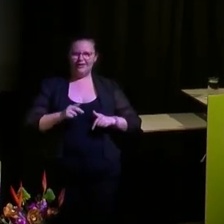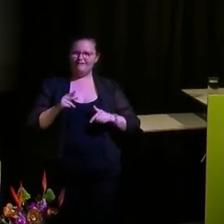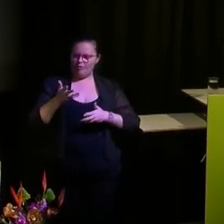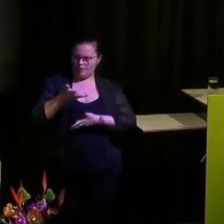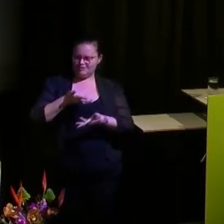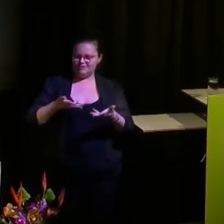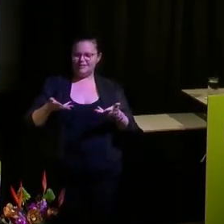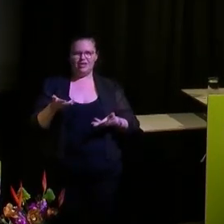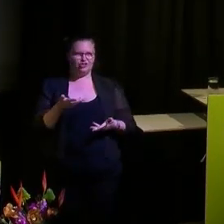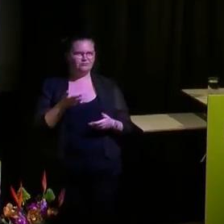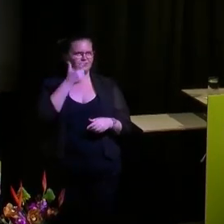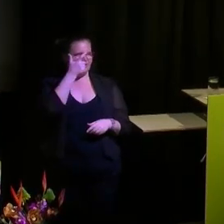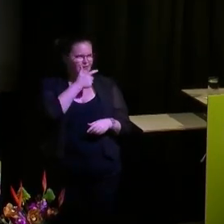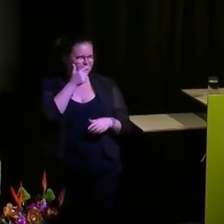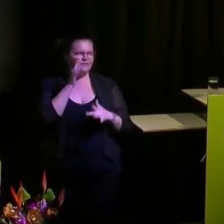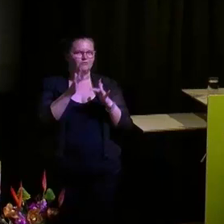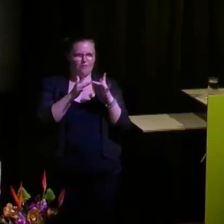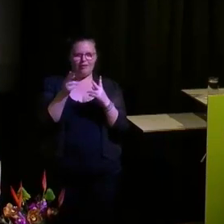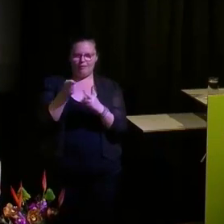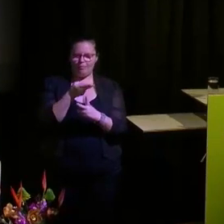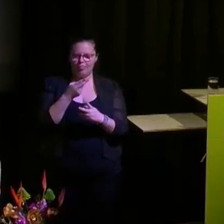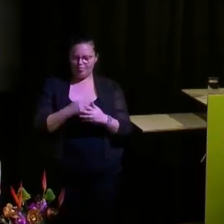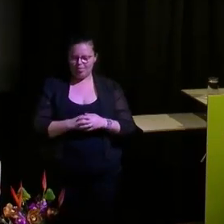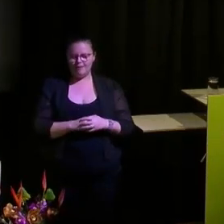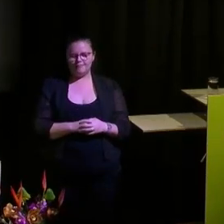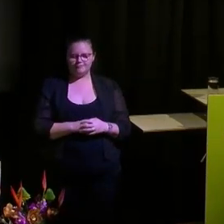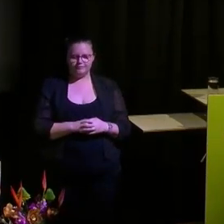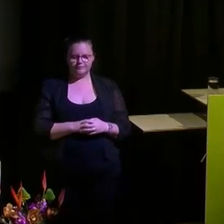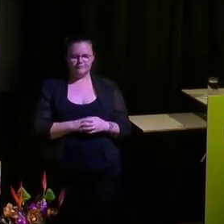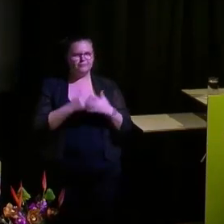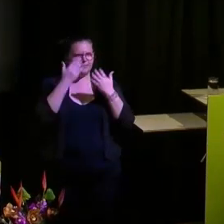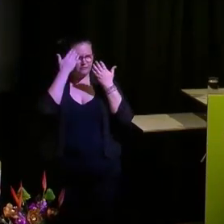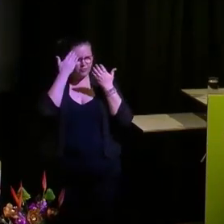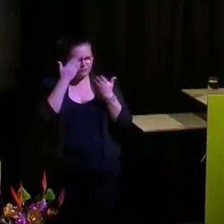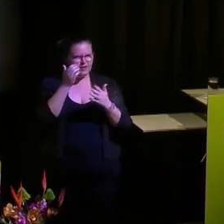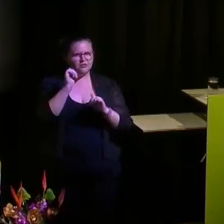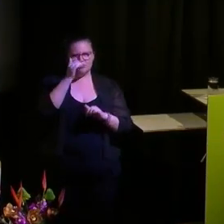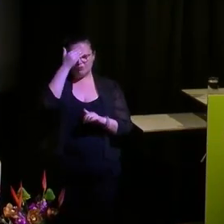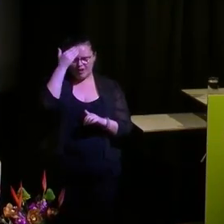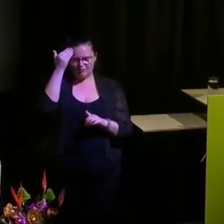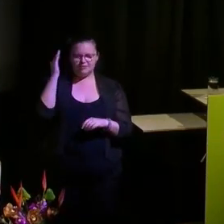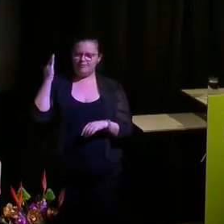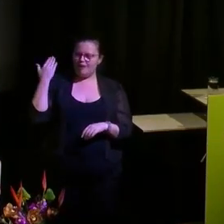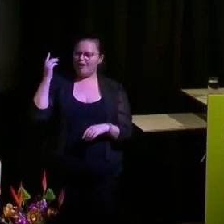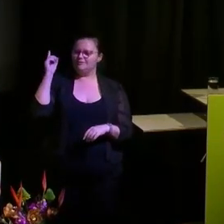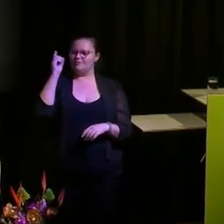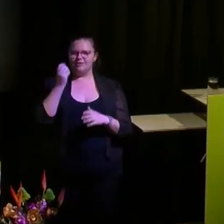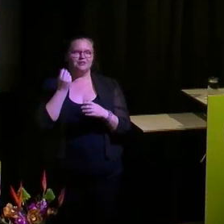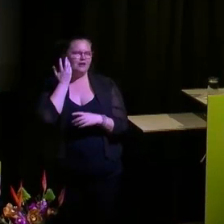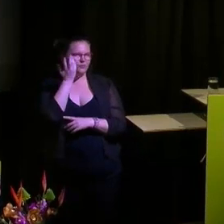discussion, both in person and online. And I want to pay my respects to their elders past, present and